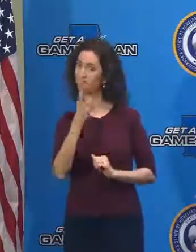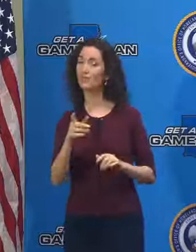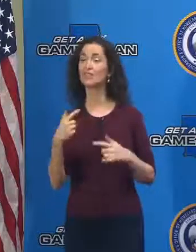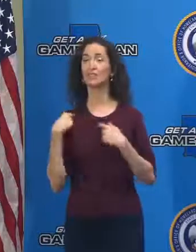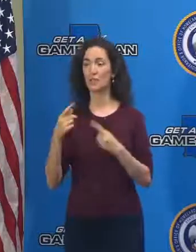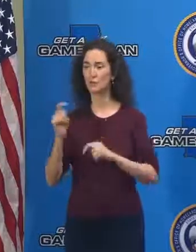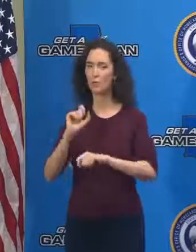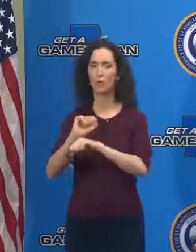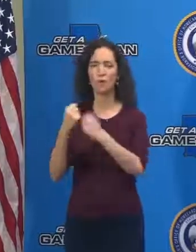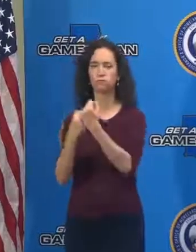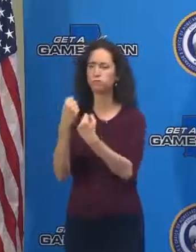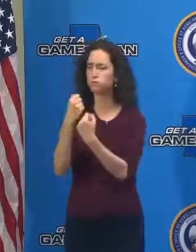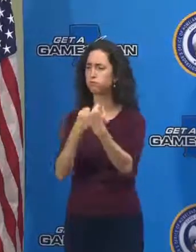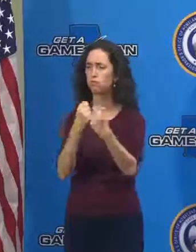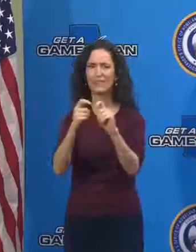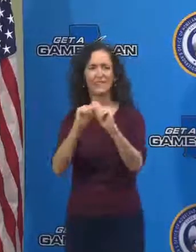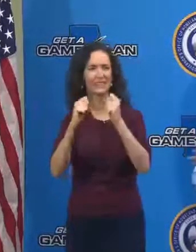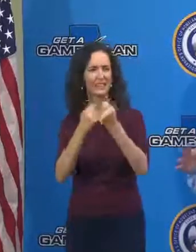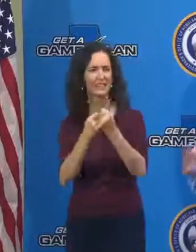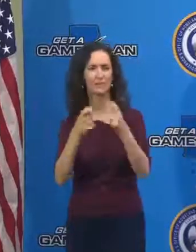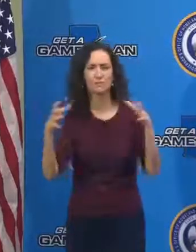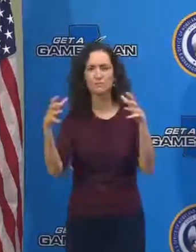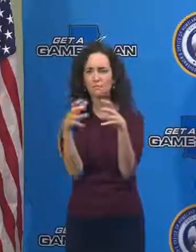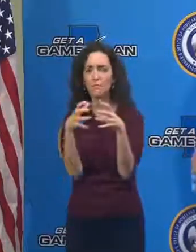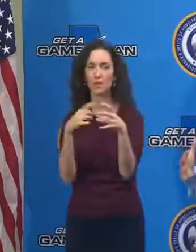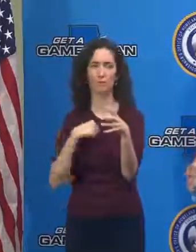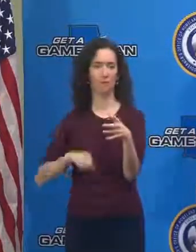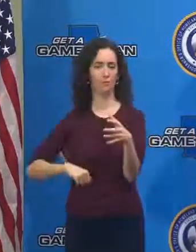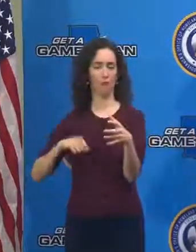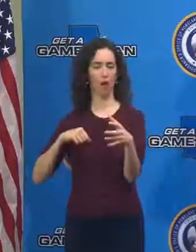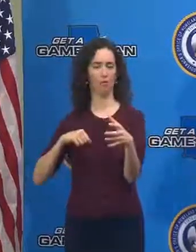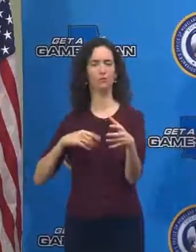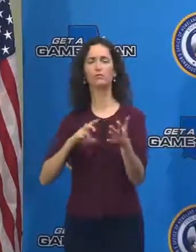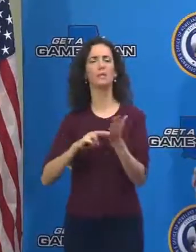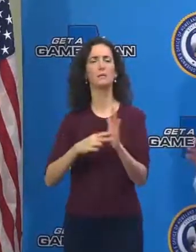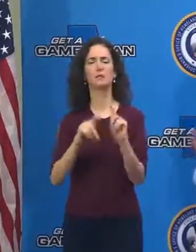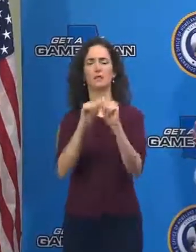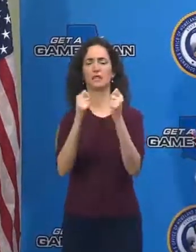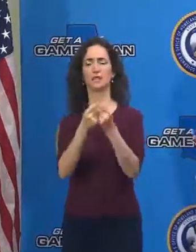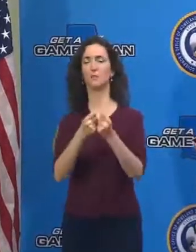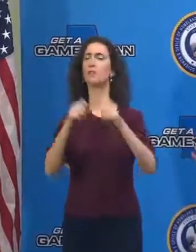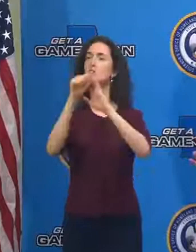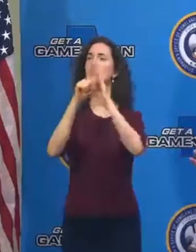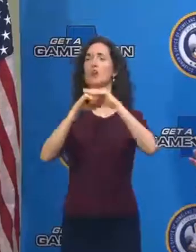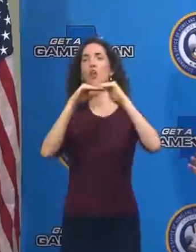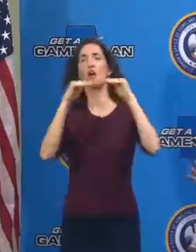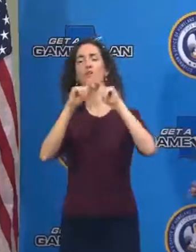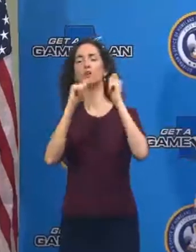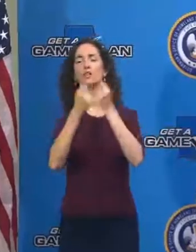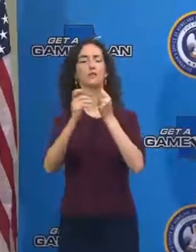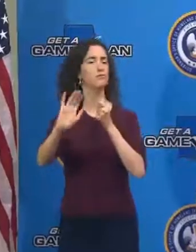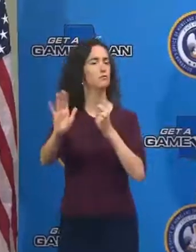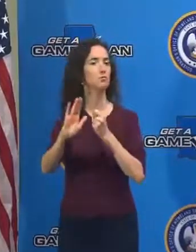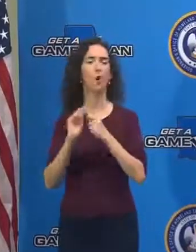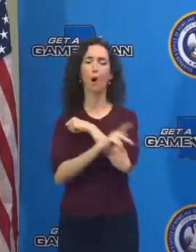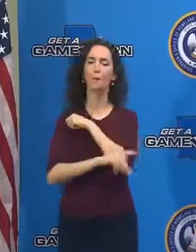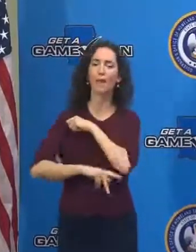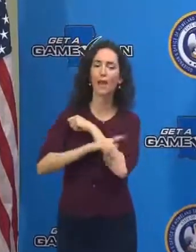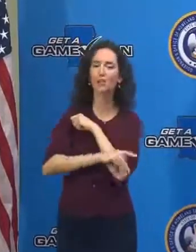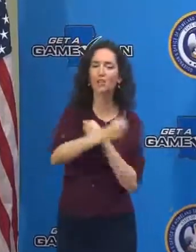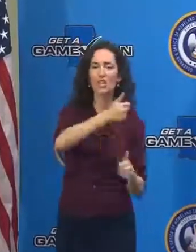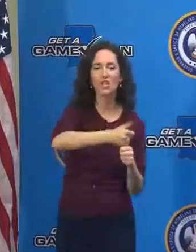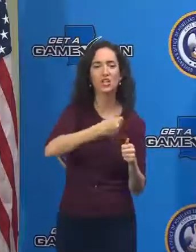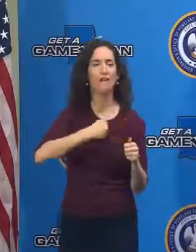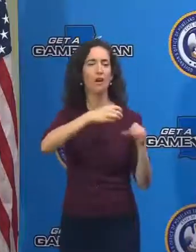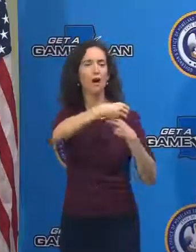been made. And when I say team, I'm not talking about just a team here at the state level. I'm talking about all of the parish offices of emergency